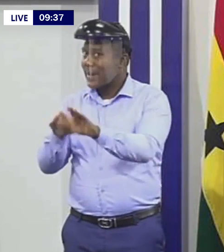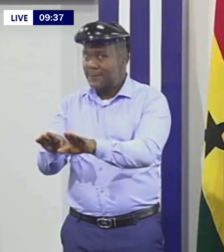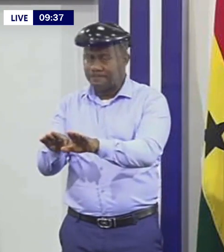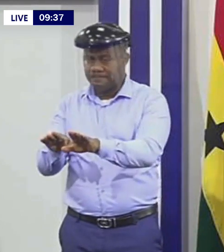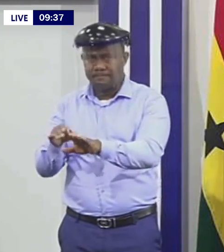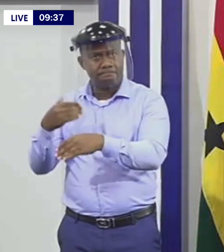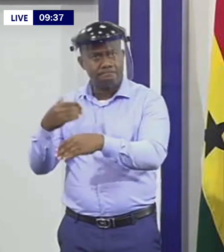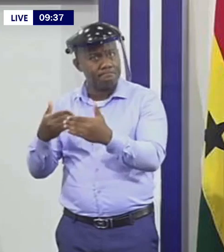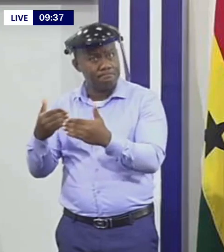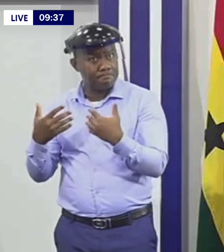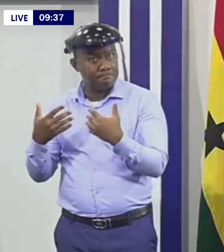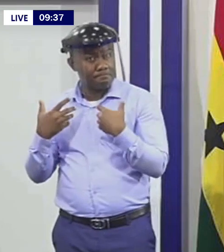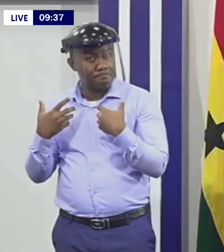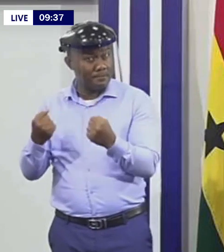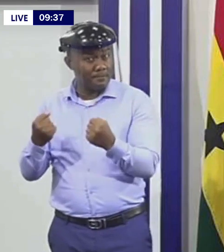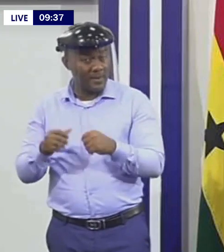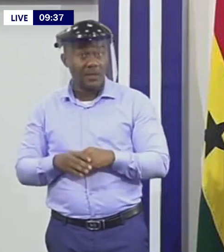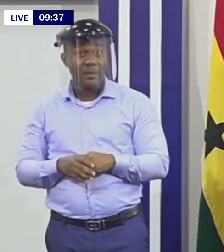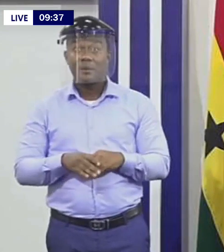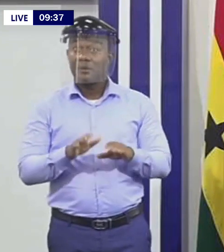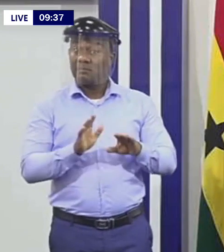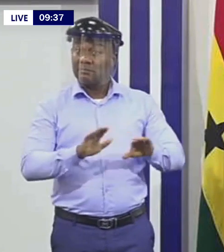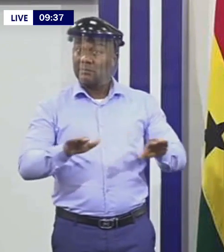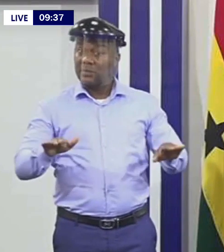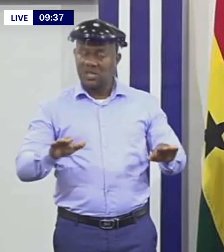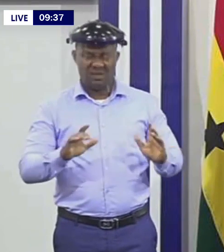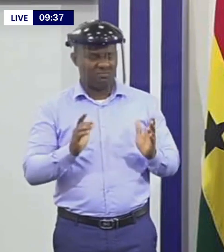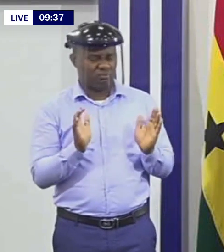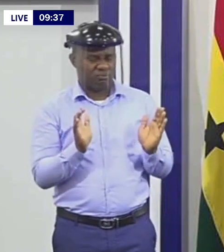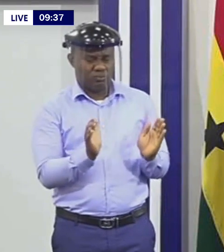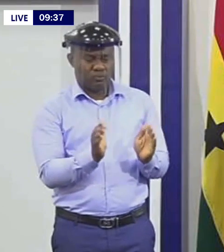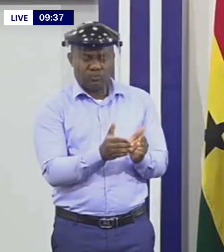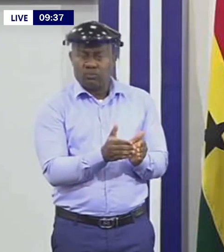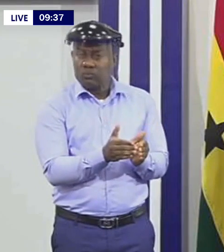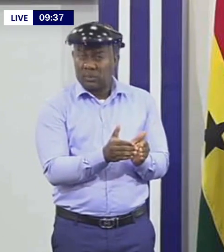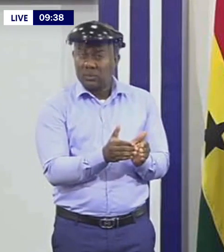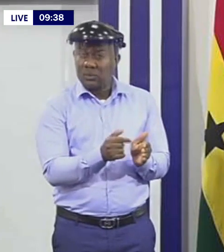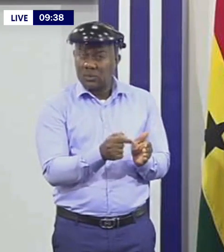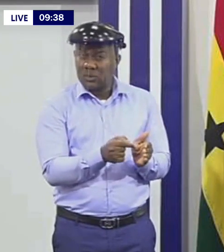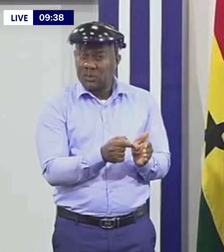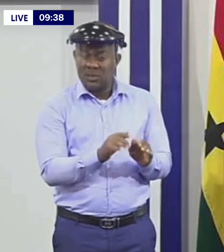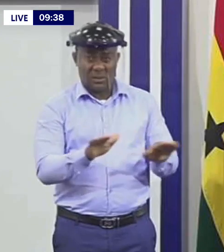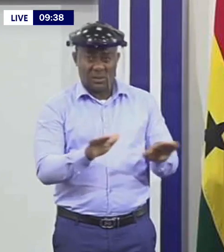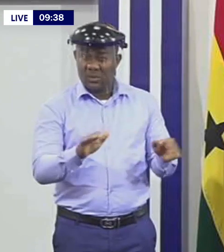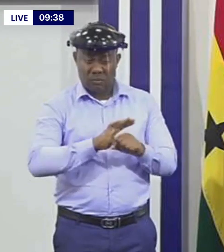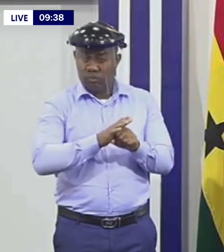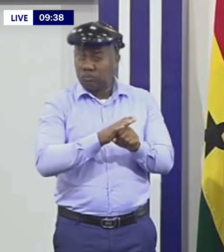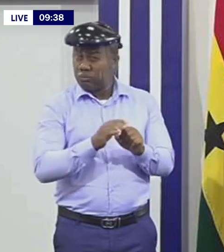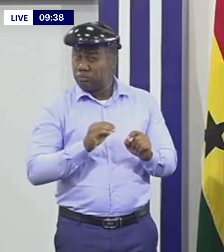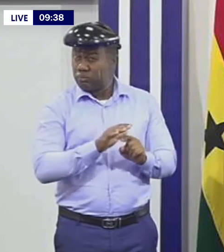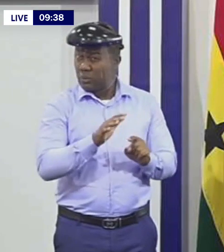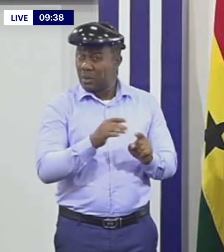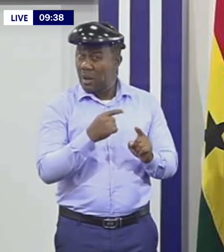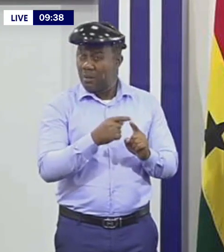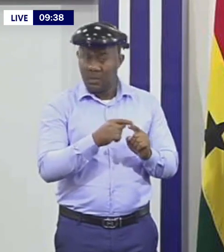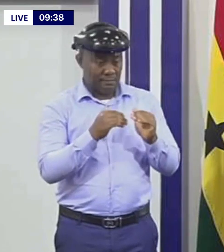they may recover. Children form a small proportion of those cases reported, and children